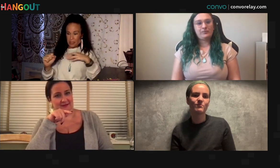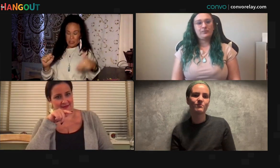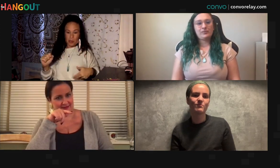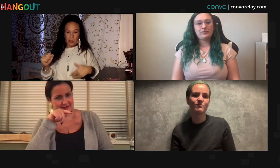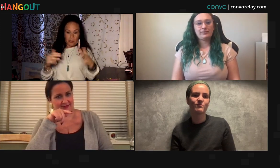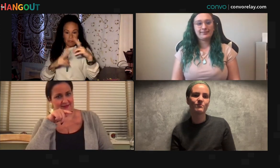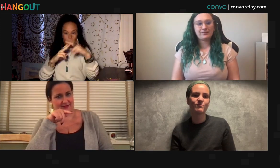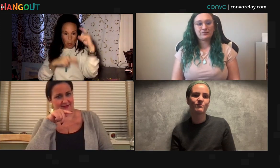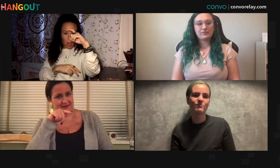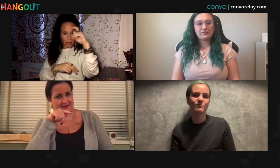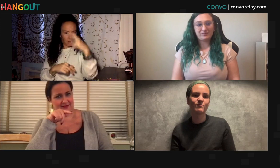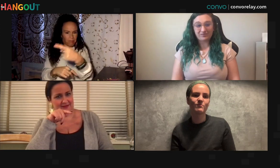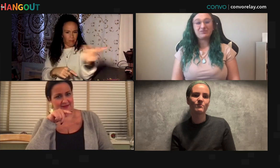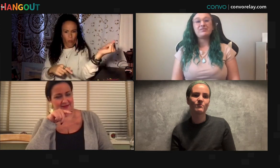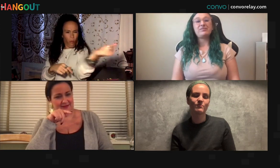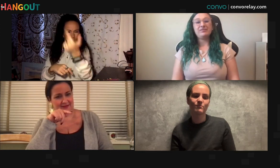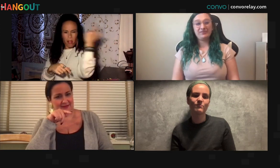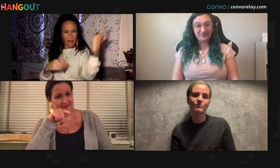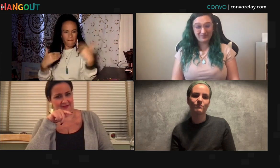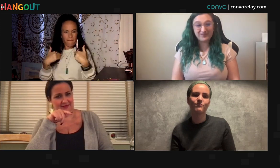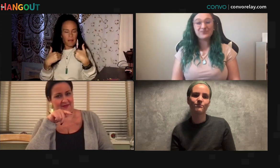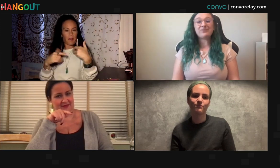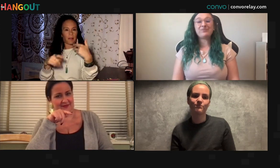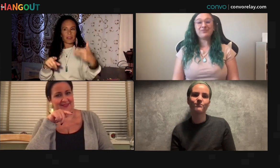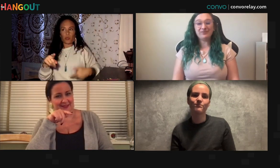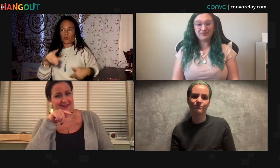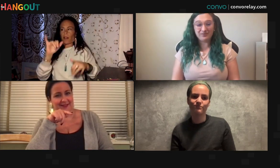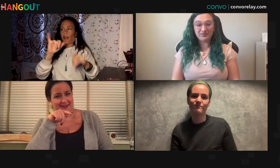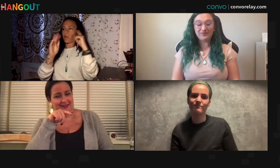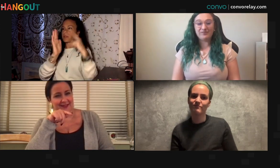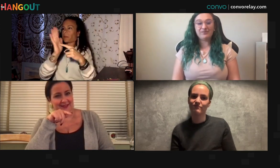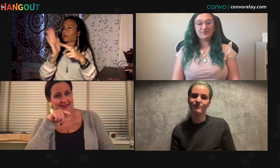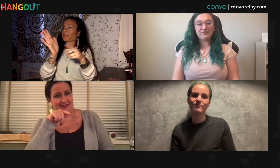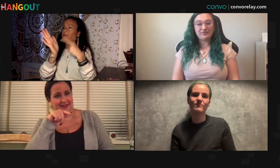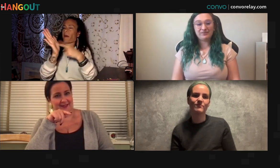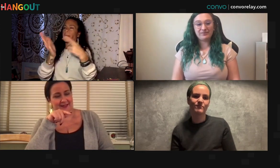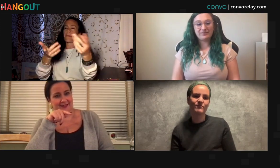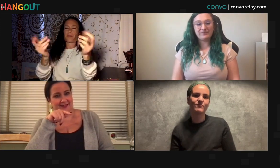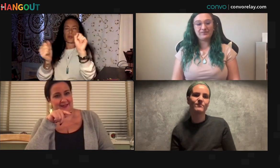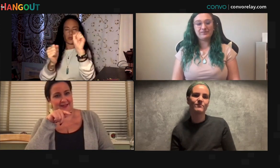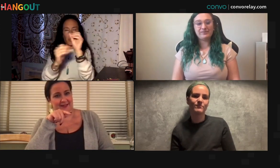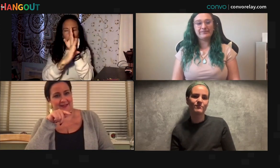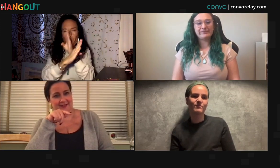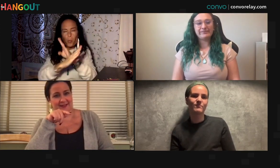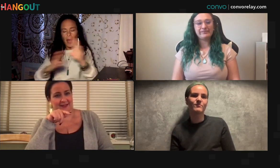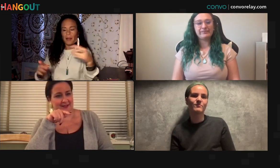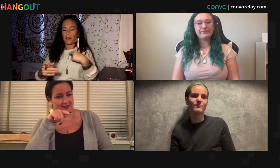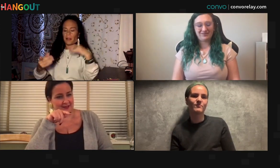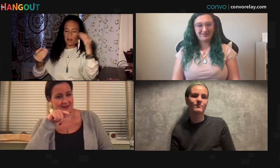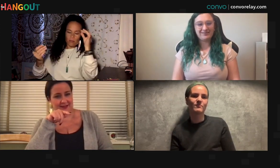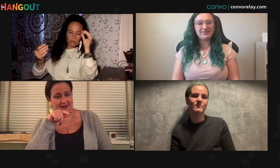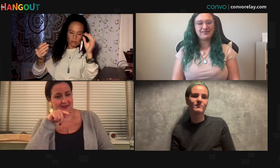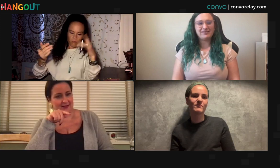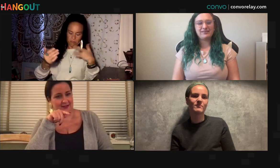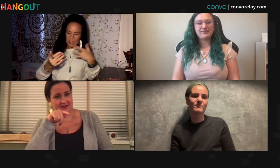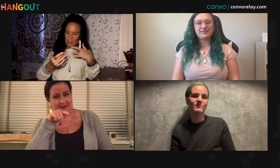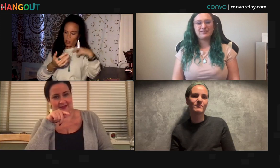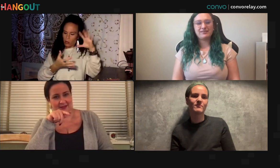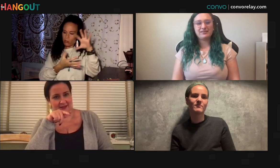because I know my intuition is wise. We all have this intuition. And sometimes things